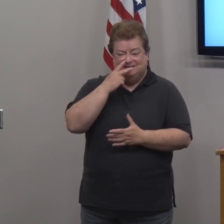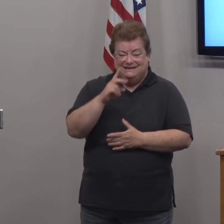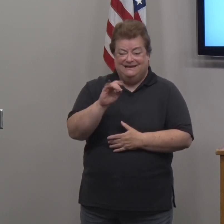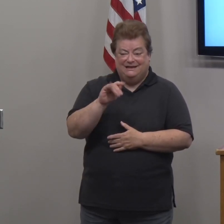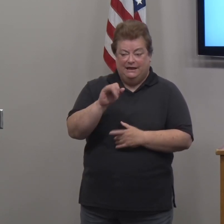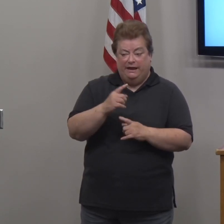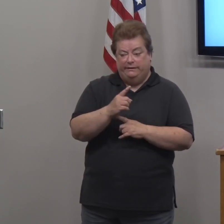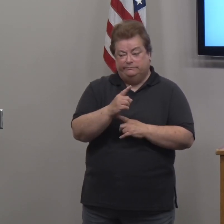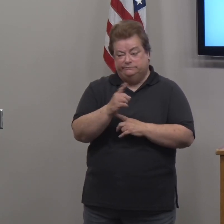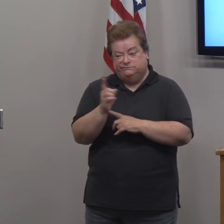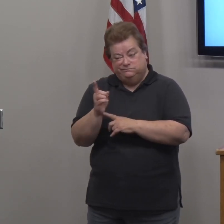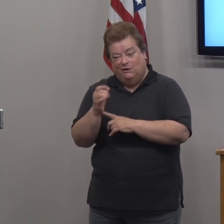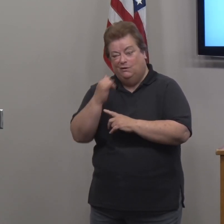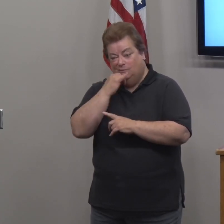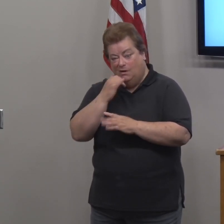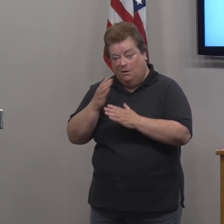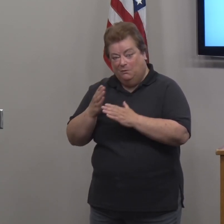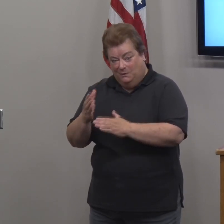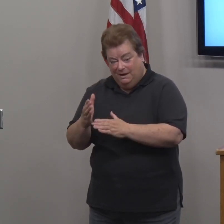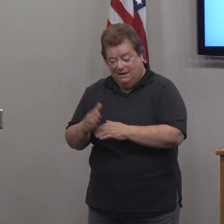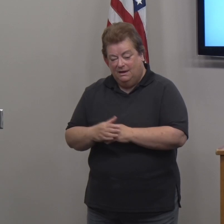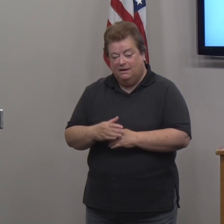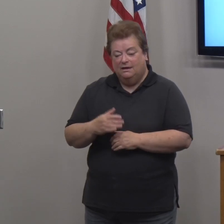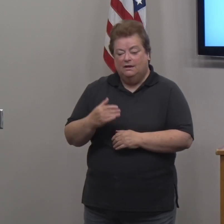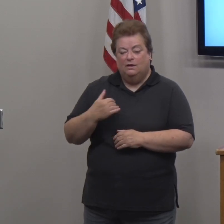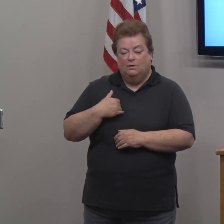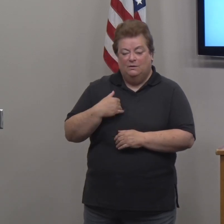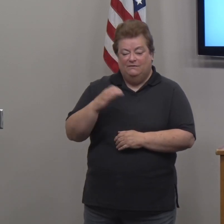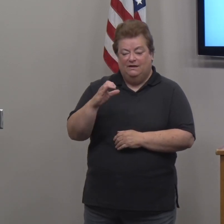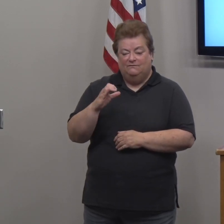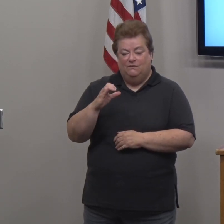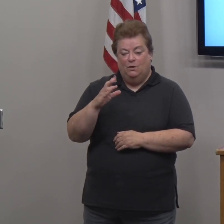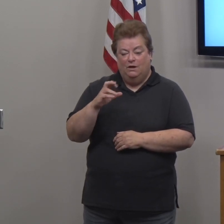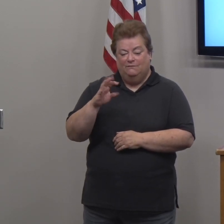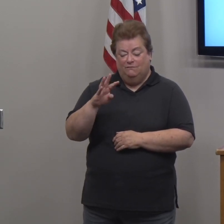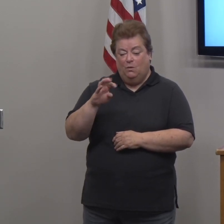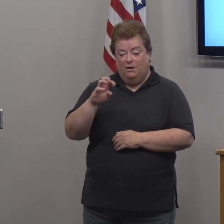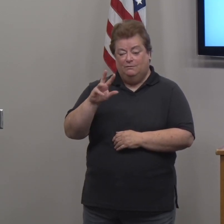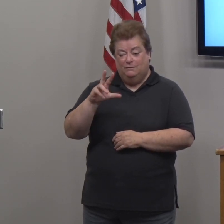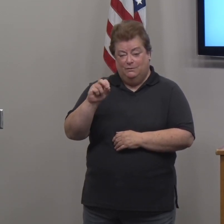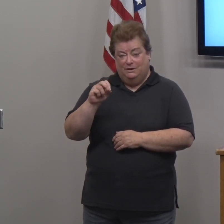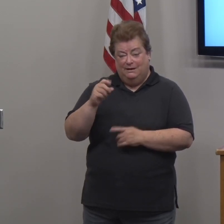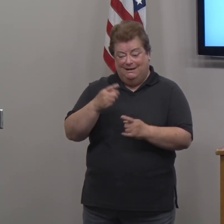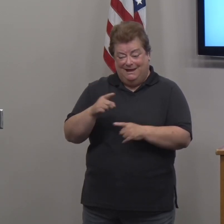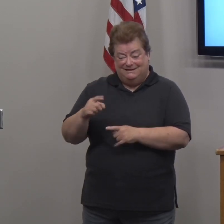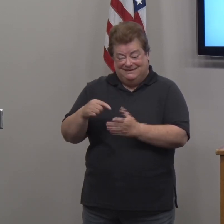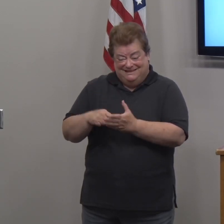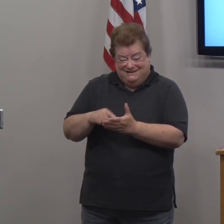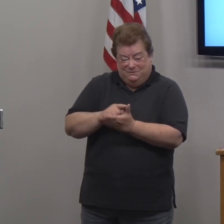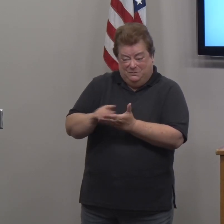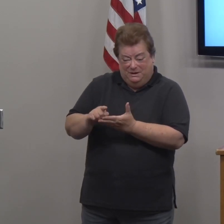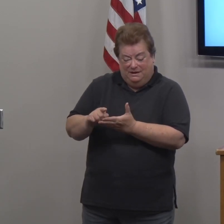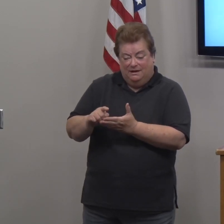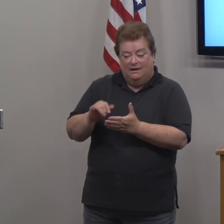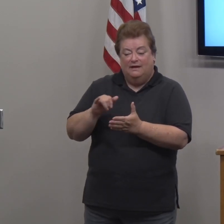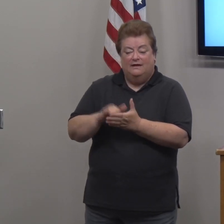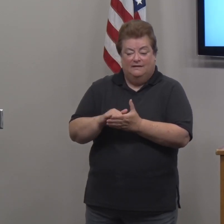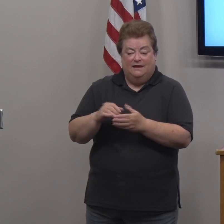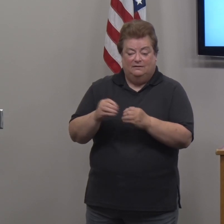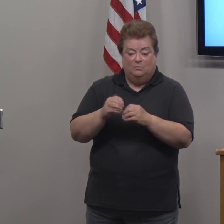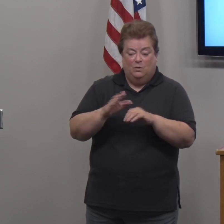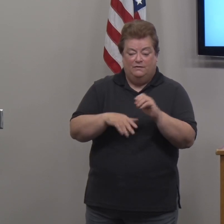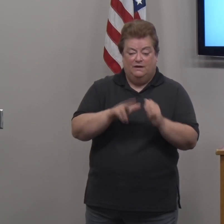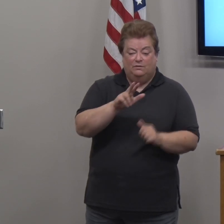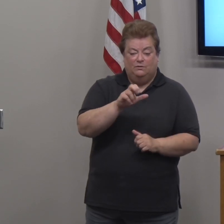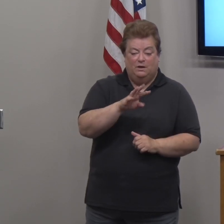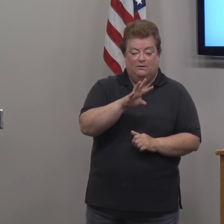direction. So far this week, we've had 430 cases. That is already 90 more than the 340